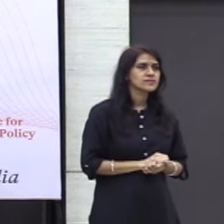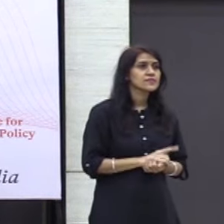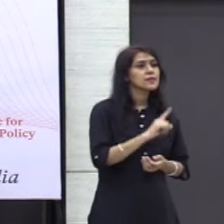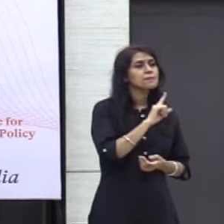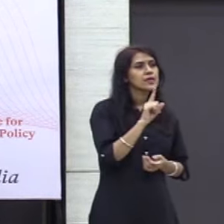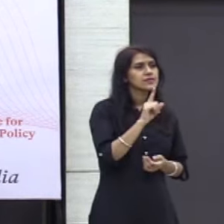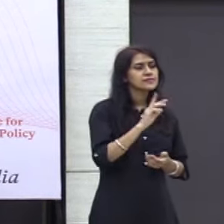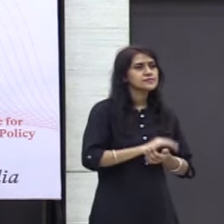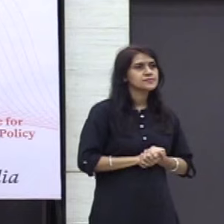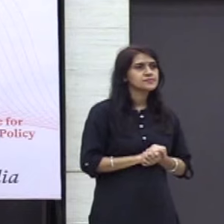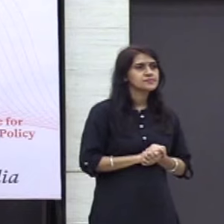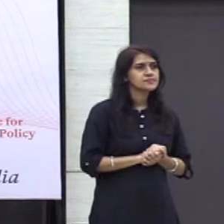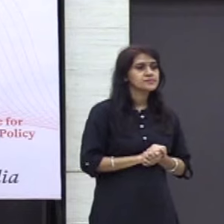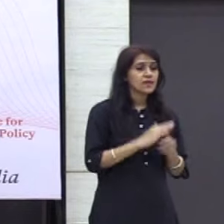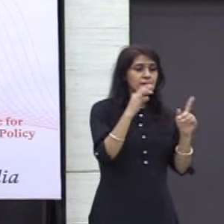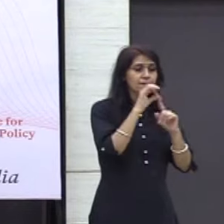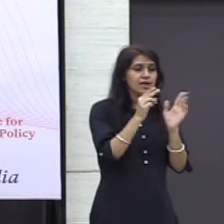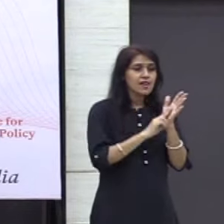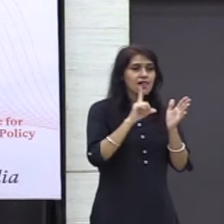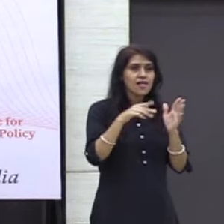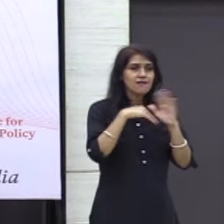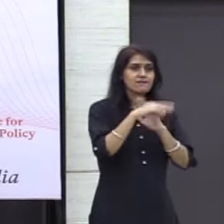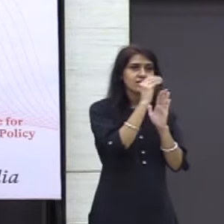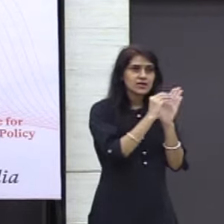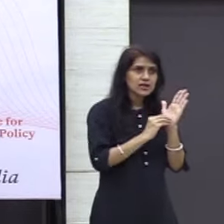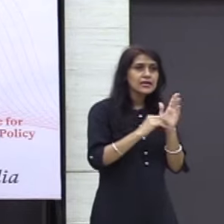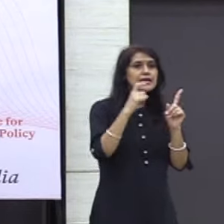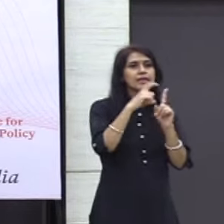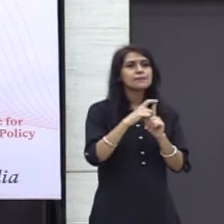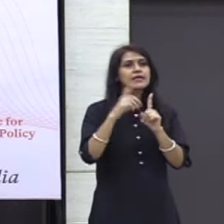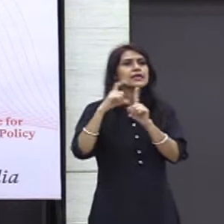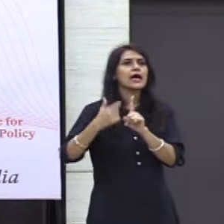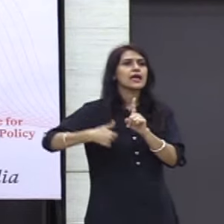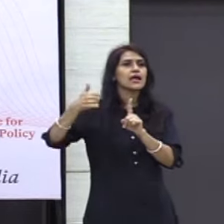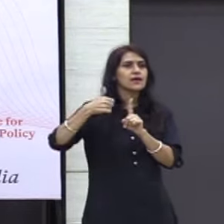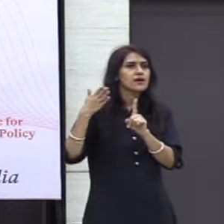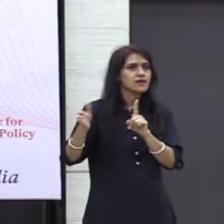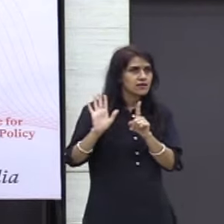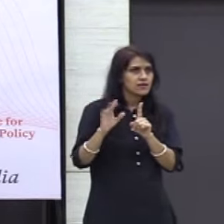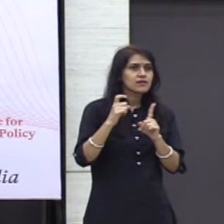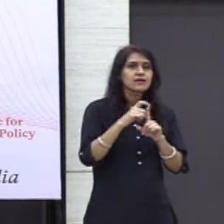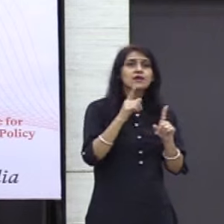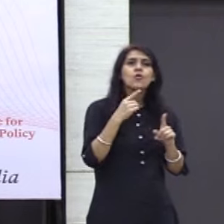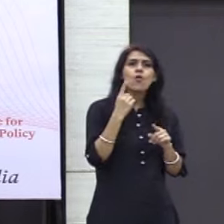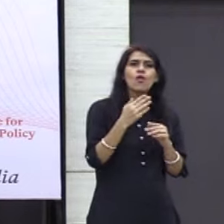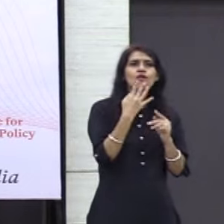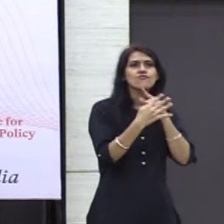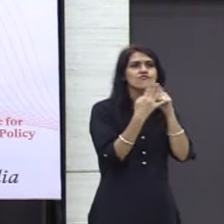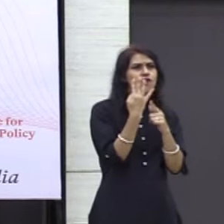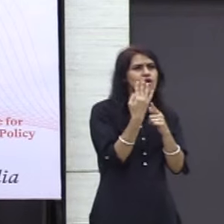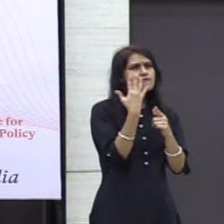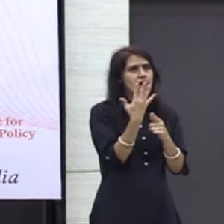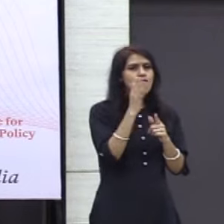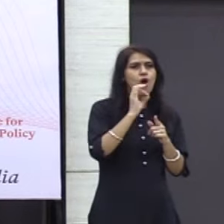But under the PMLA, the director, deputy director of enforcement directorate and all the four or five kinds